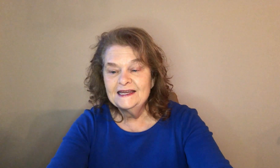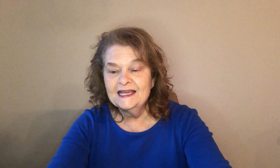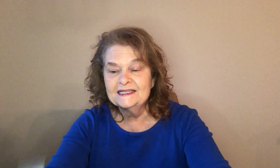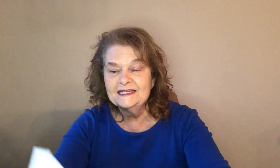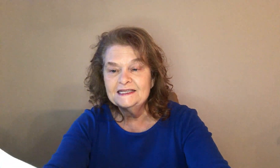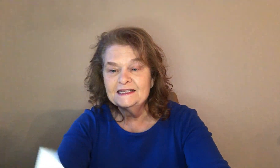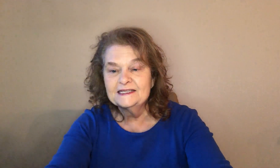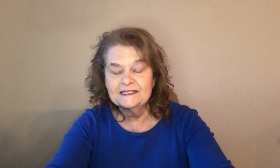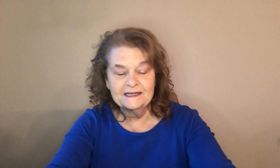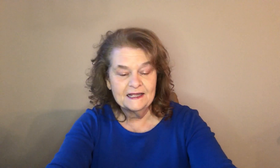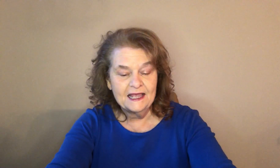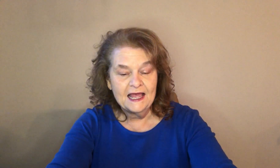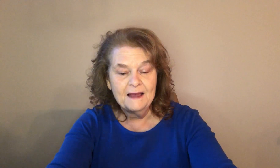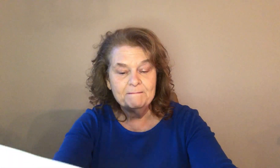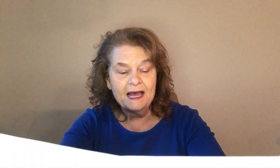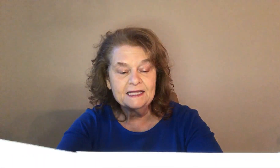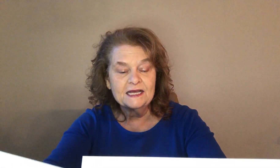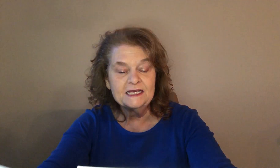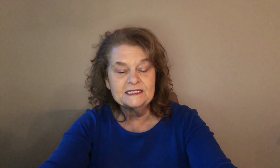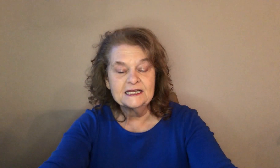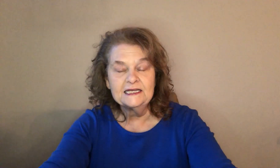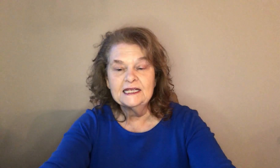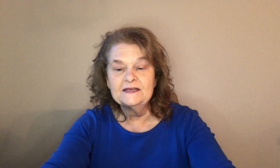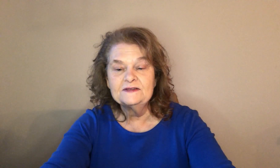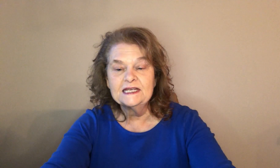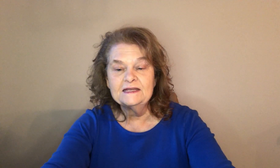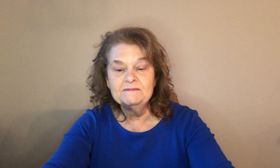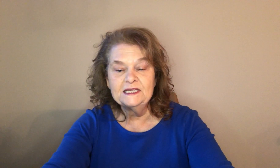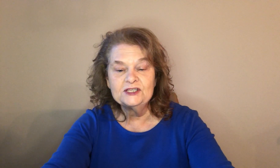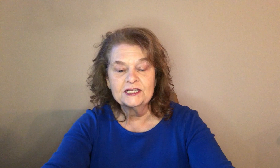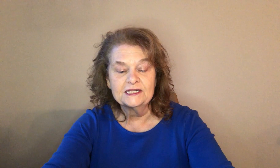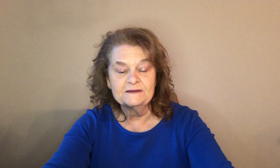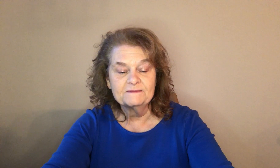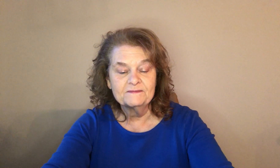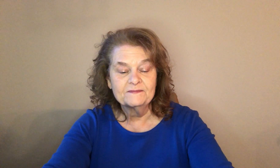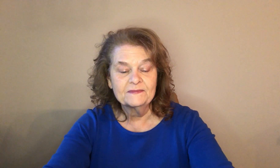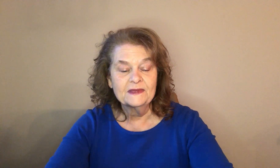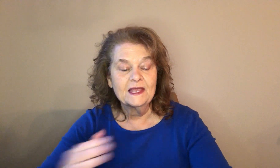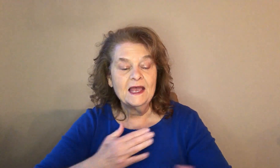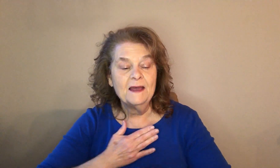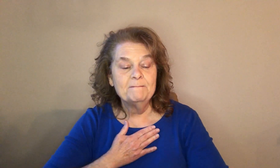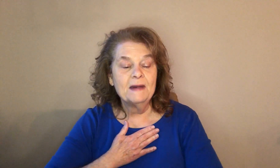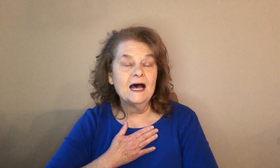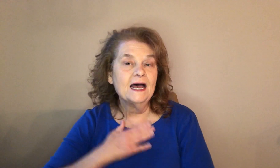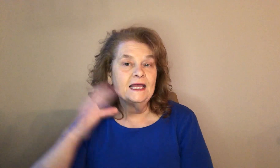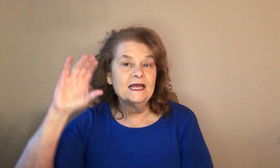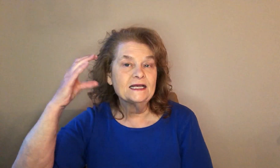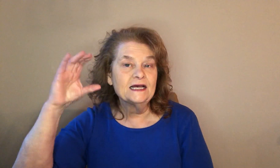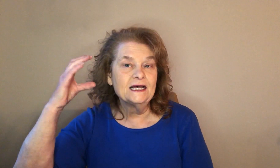Next sentence. My cousin lives in Michigan. My